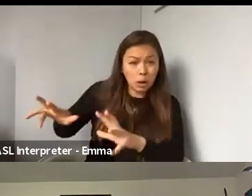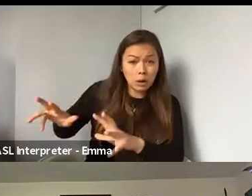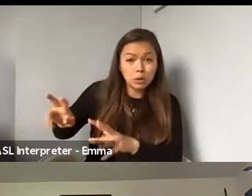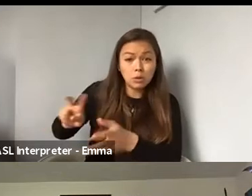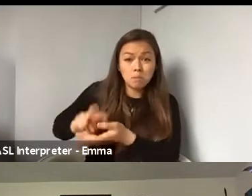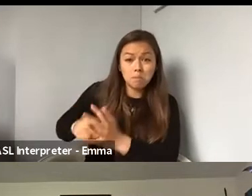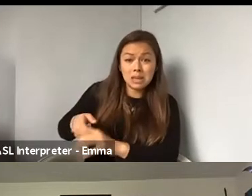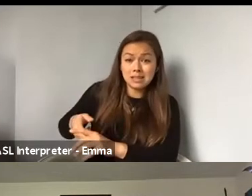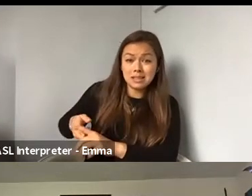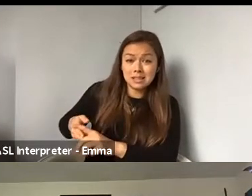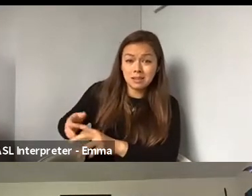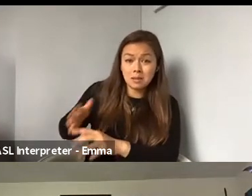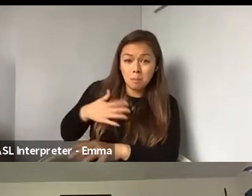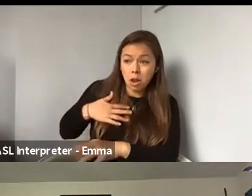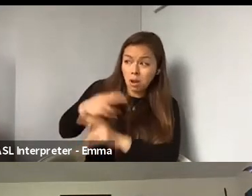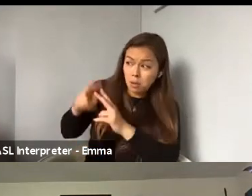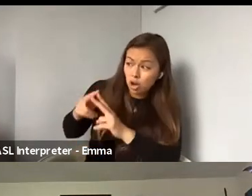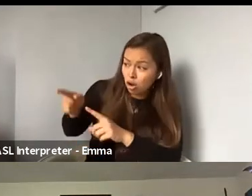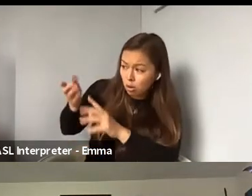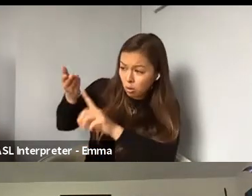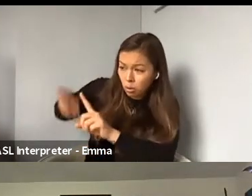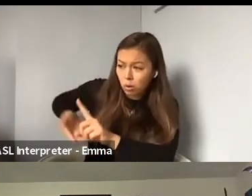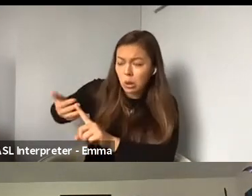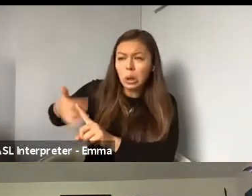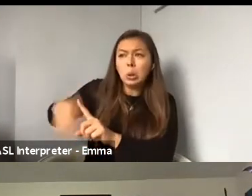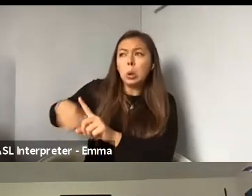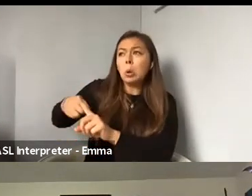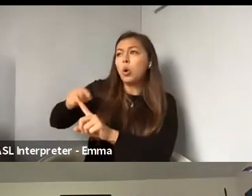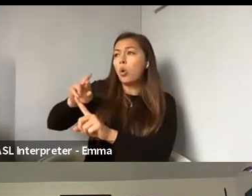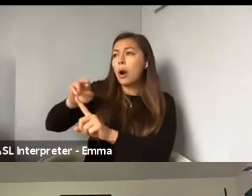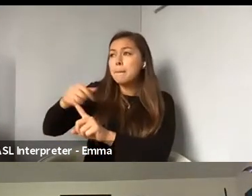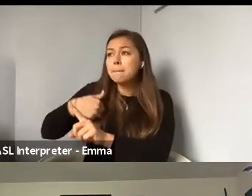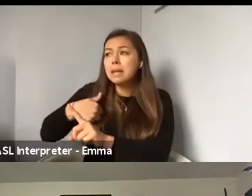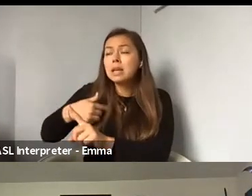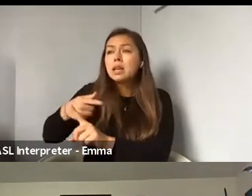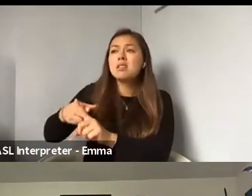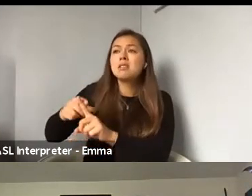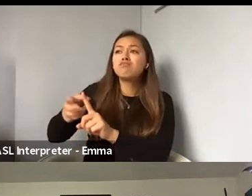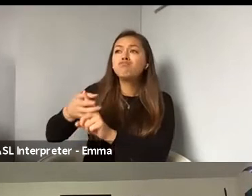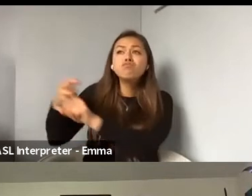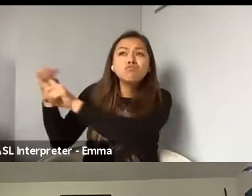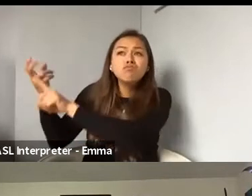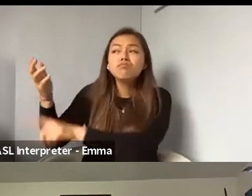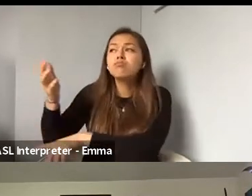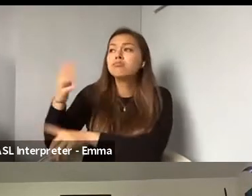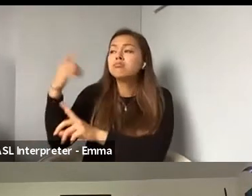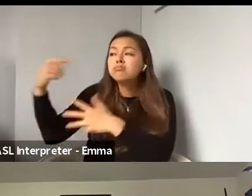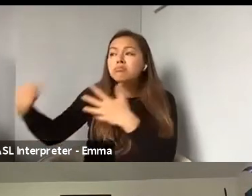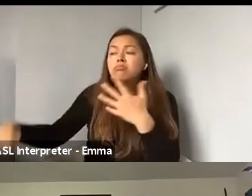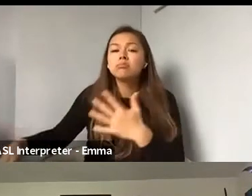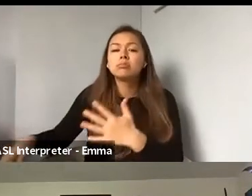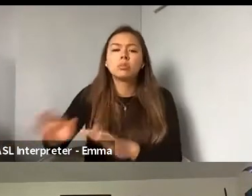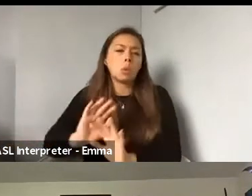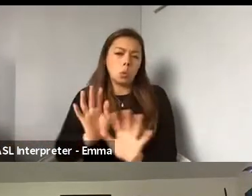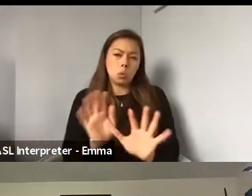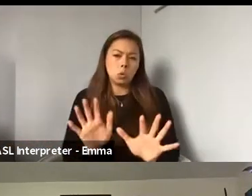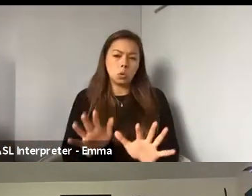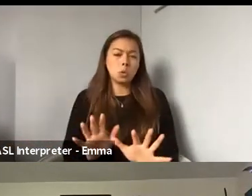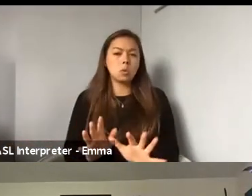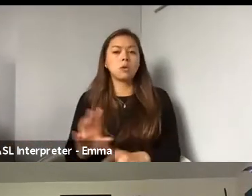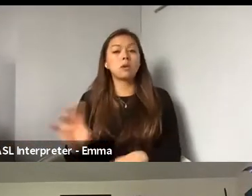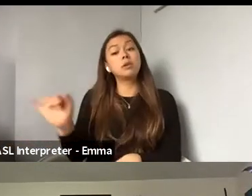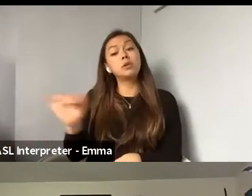crime. And as well, this has the added accuracy of measuring people for whom their idea of an act that's considered criminal, like